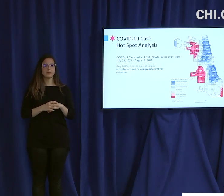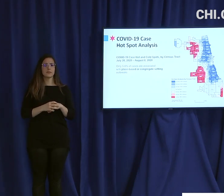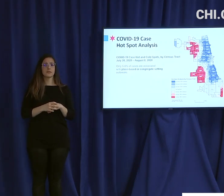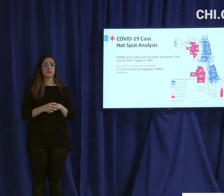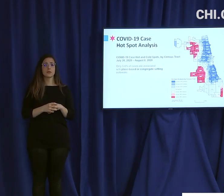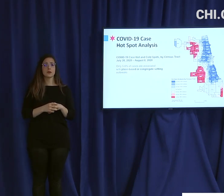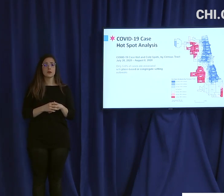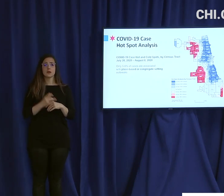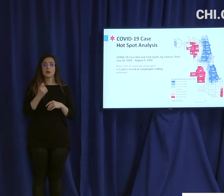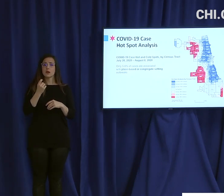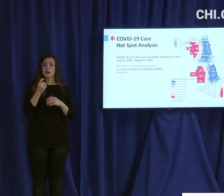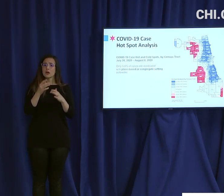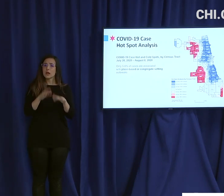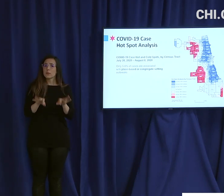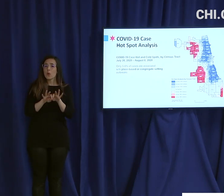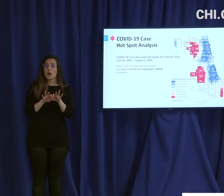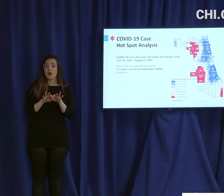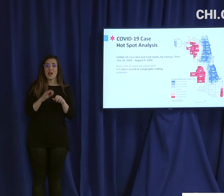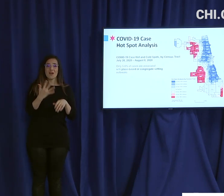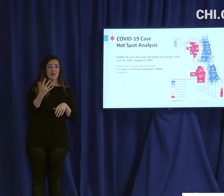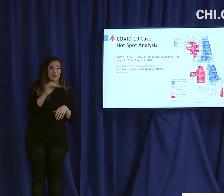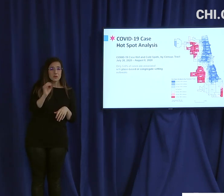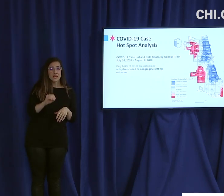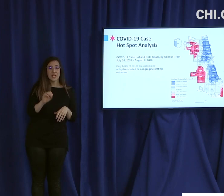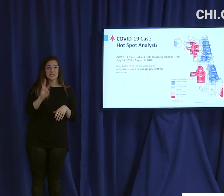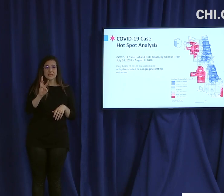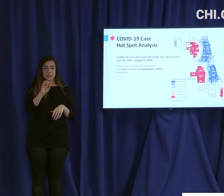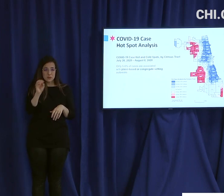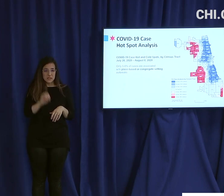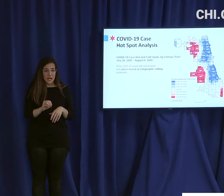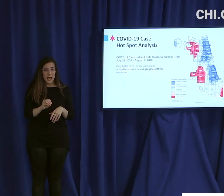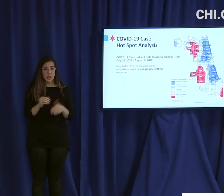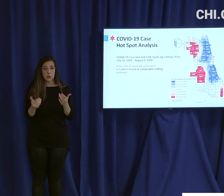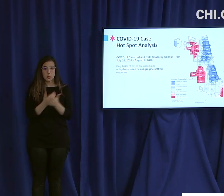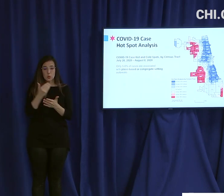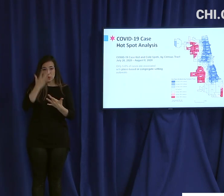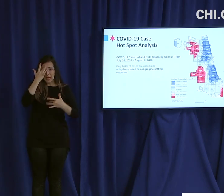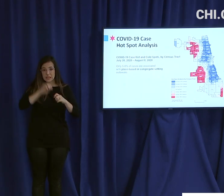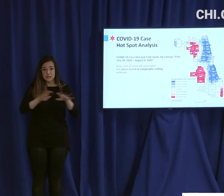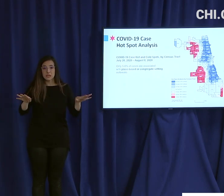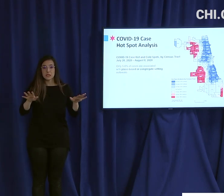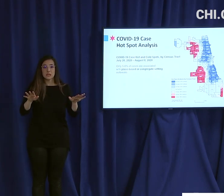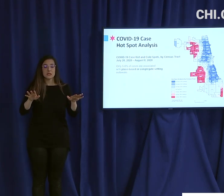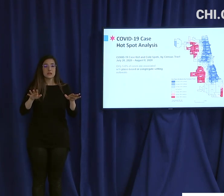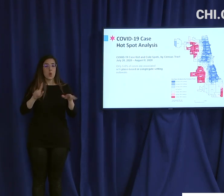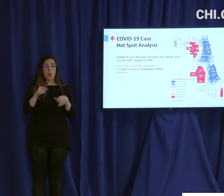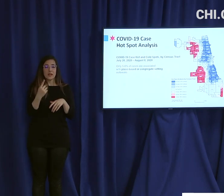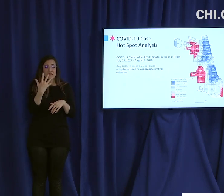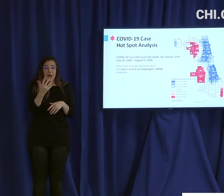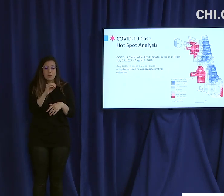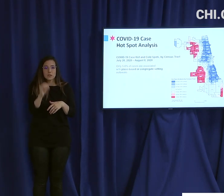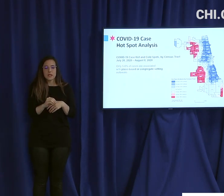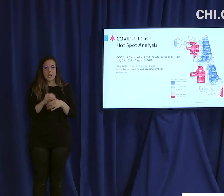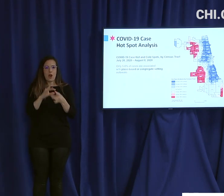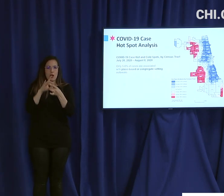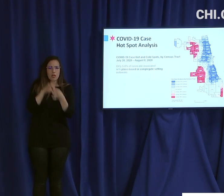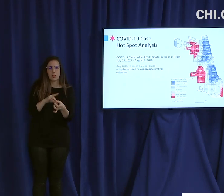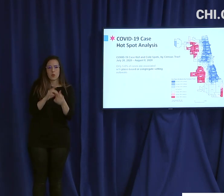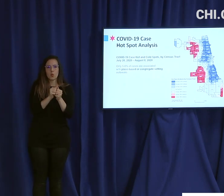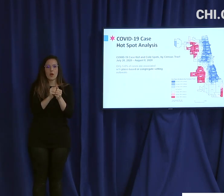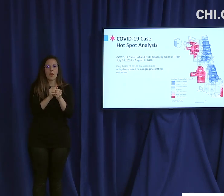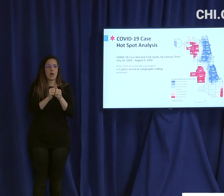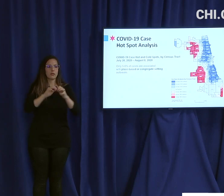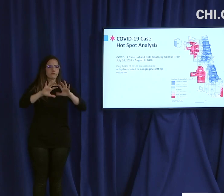to 6% of our new cases at this point are associated with big outbreaks, a place-based outbreak, a congregate